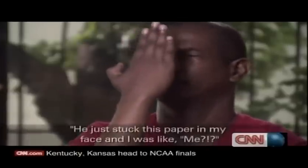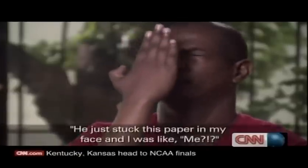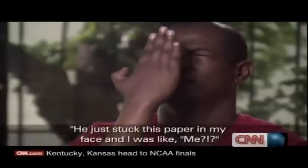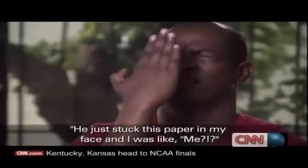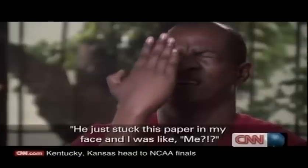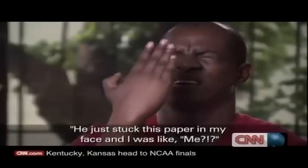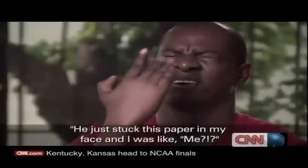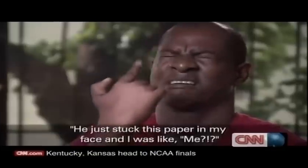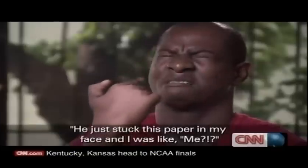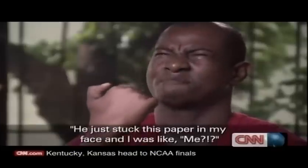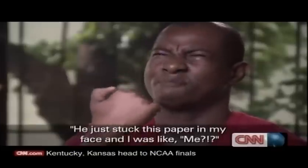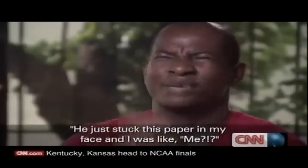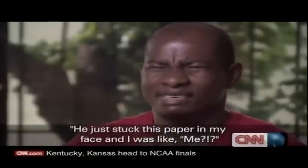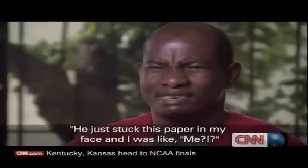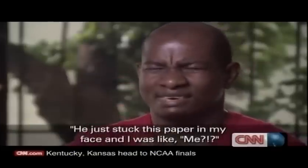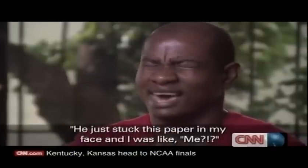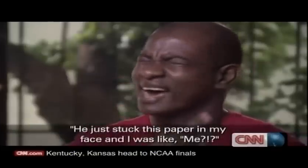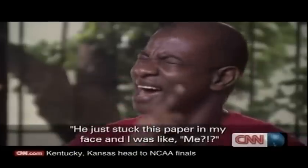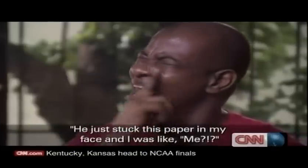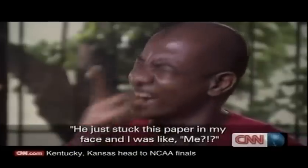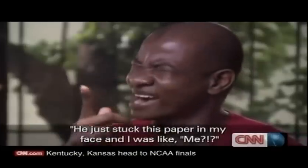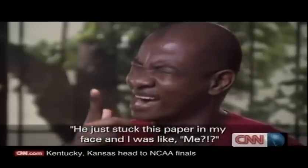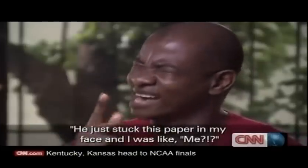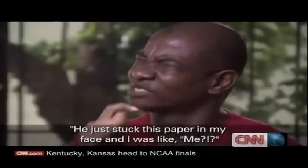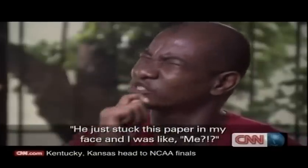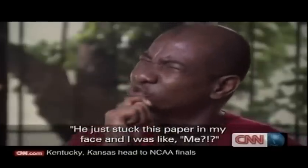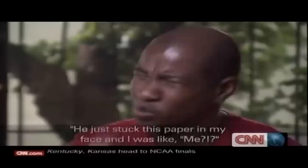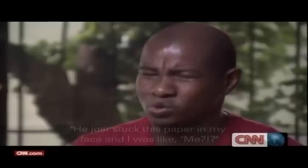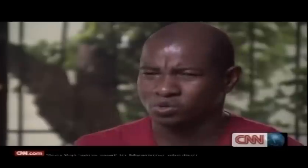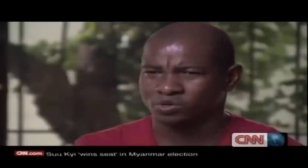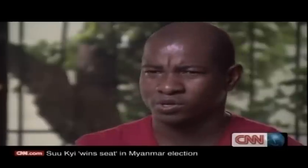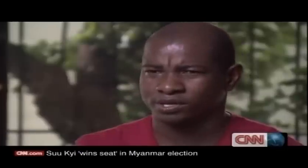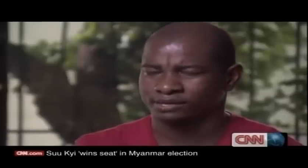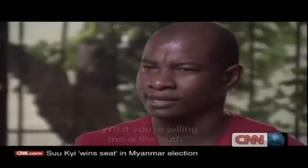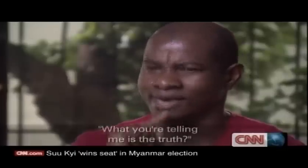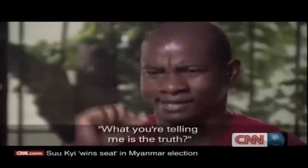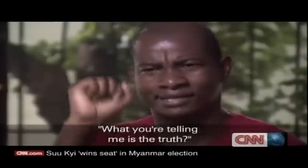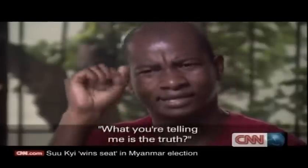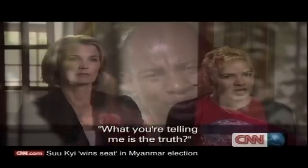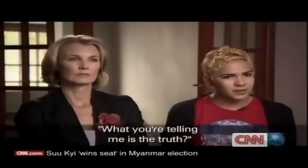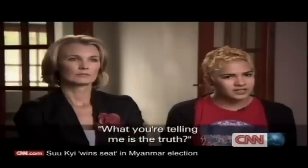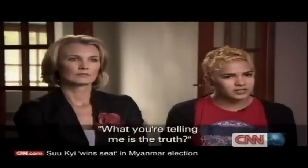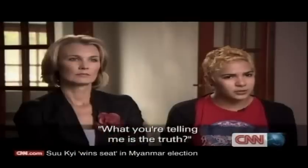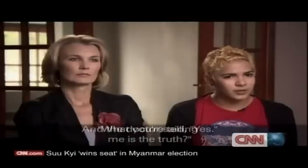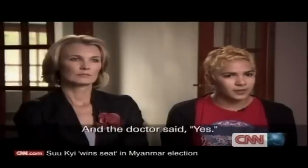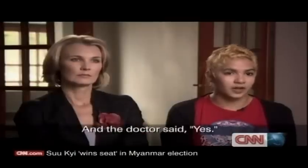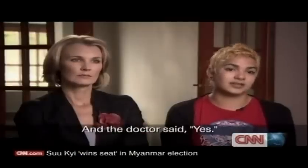He just stuck this paper in my face. And I was like, me? What you're telling me is the truth? And the doctor